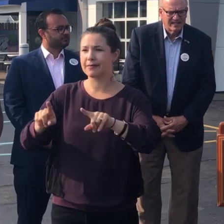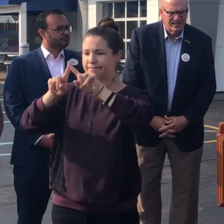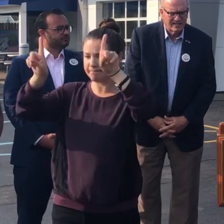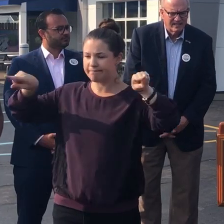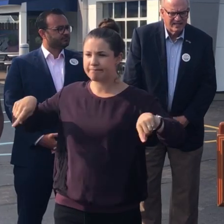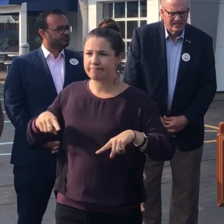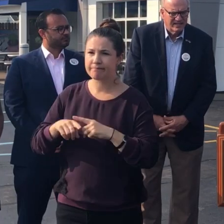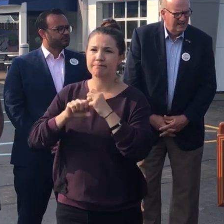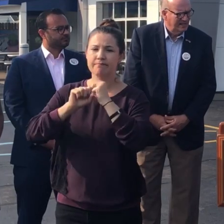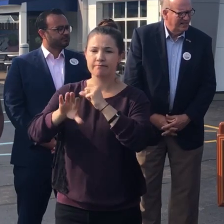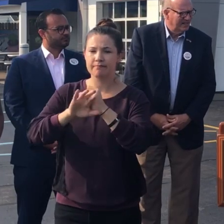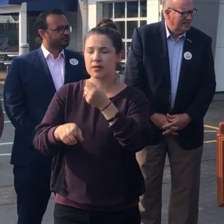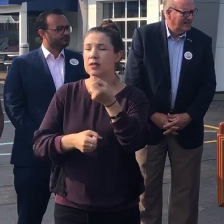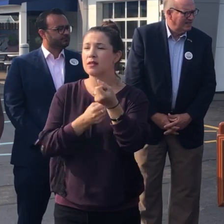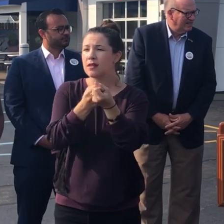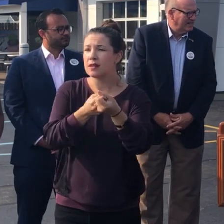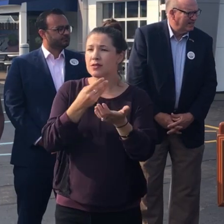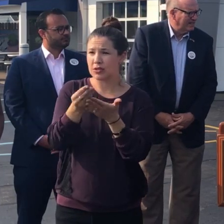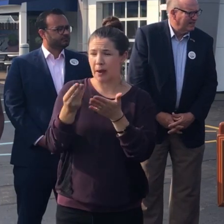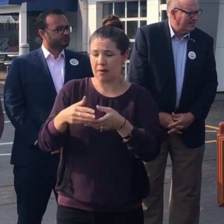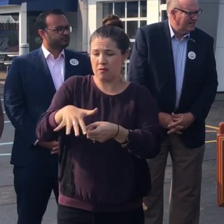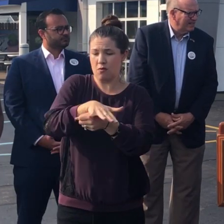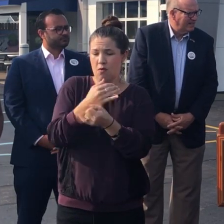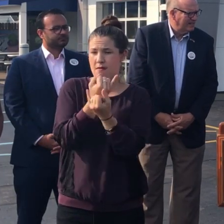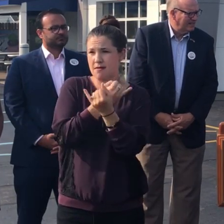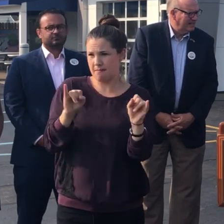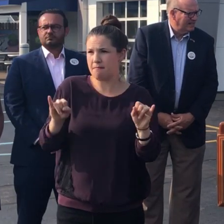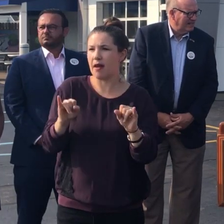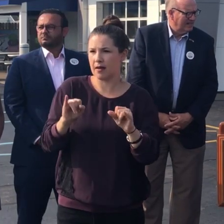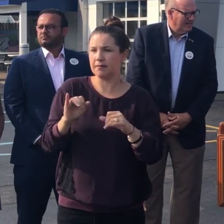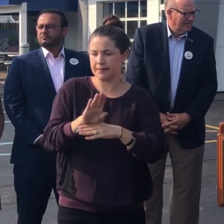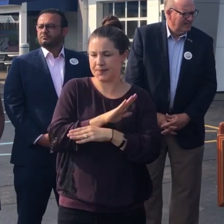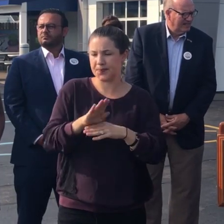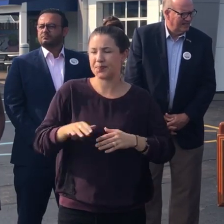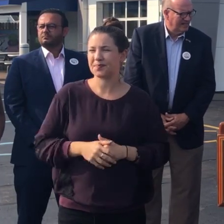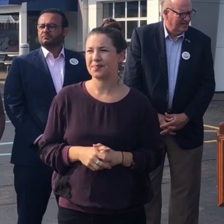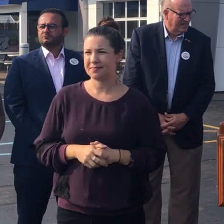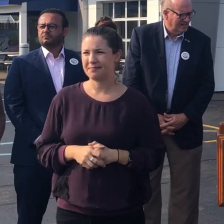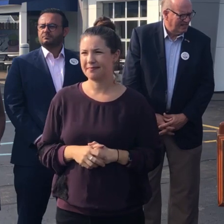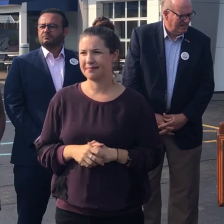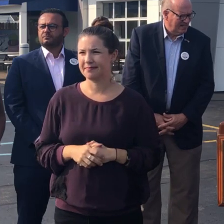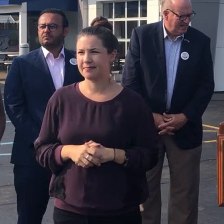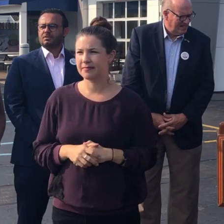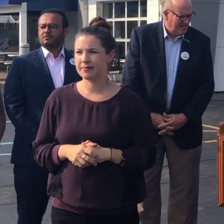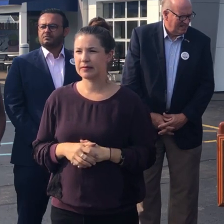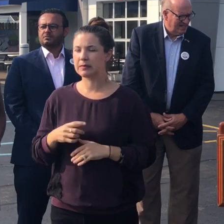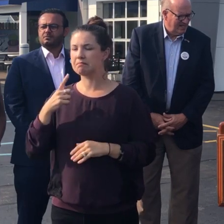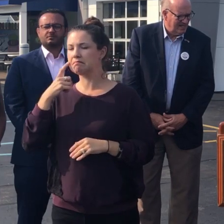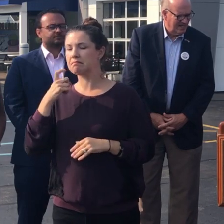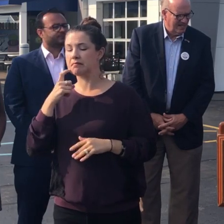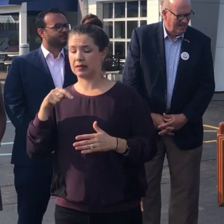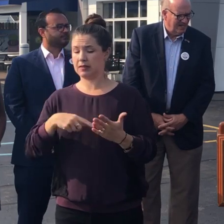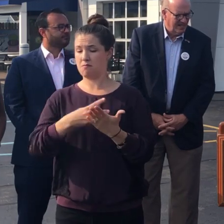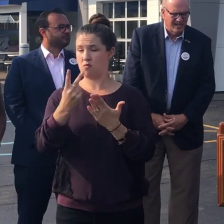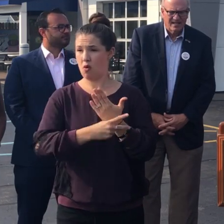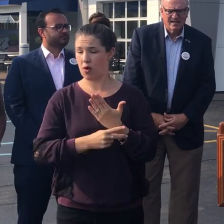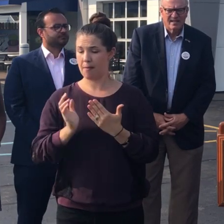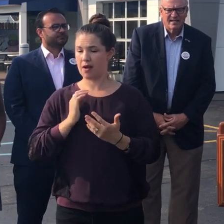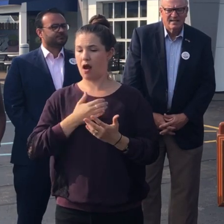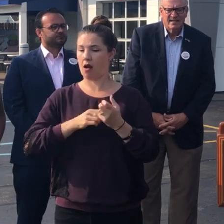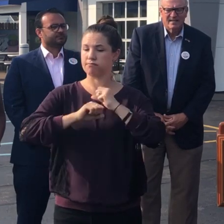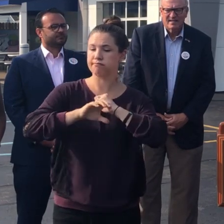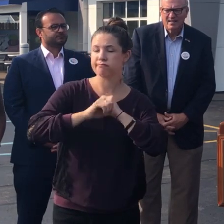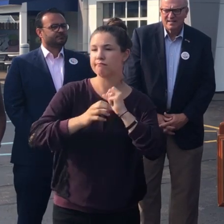media to promote shopping at local independent establishments. And we anticipate that this program and this campaign will